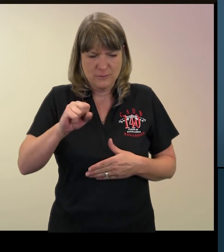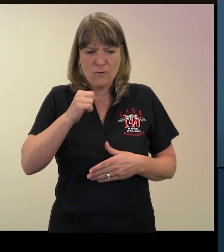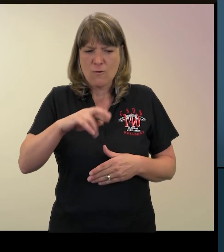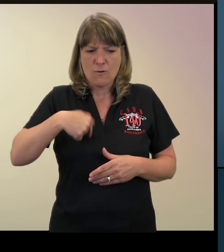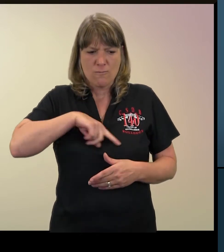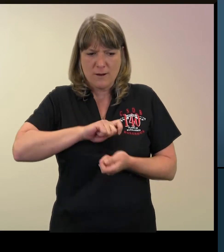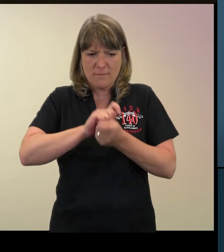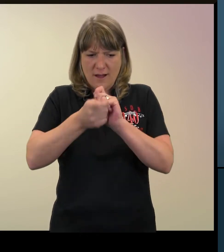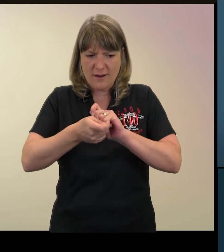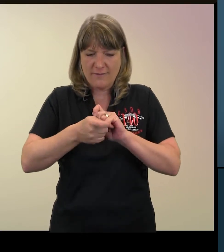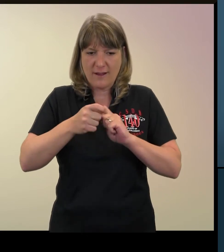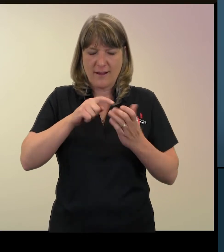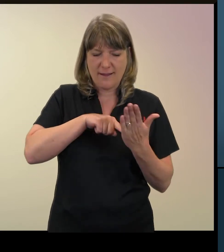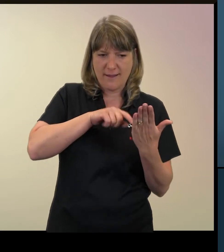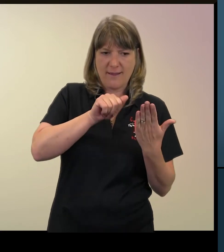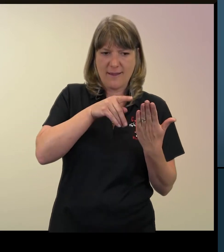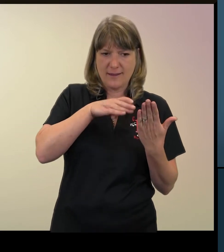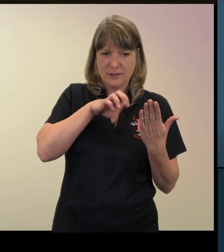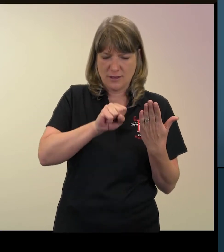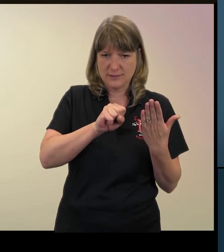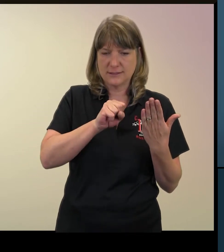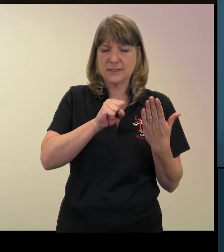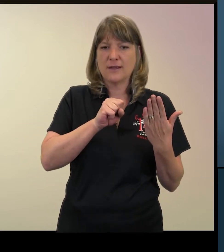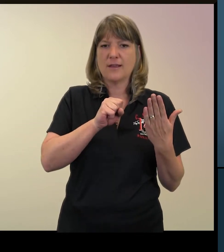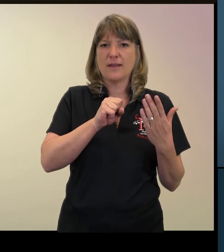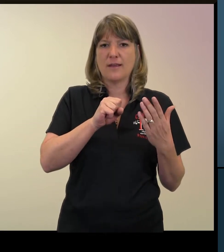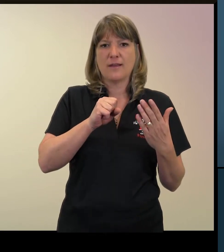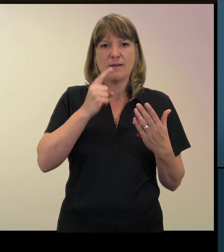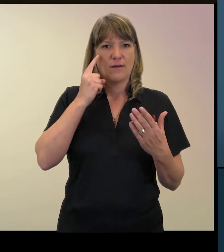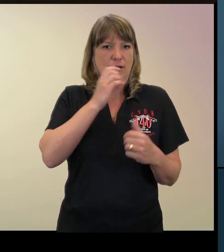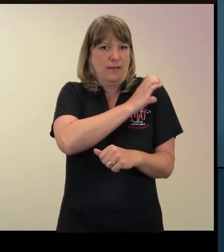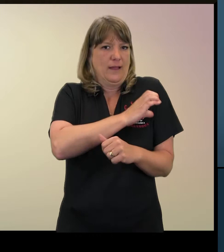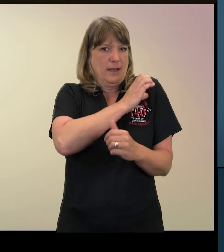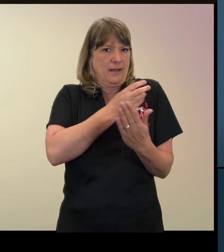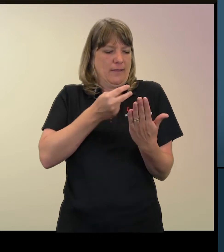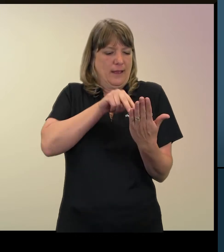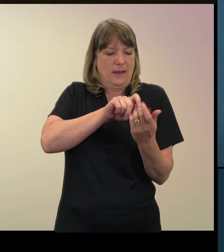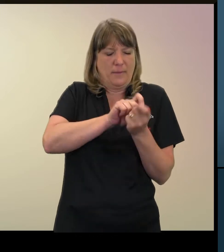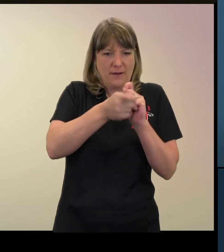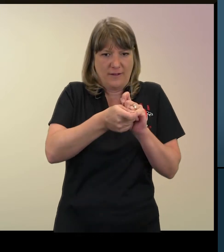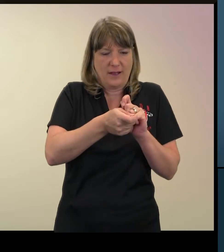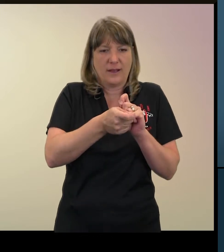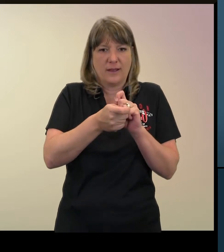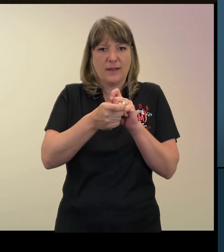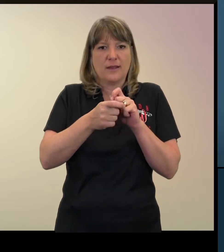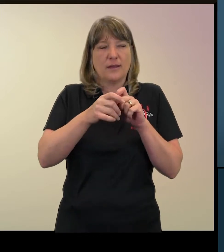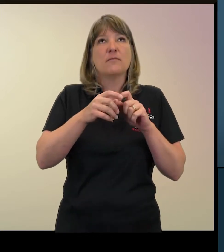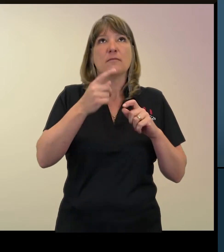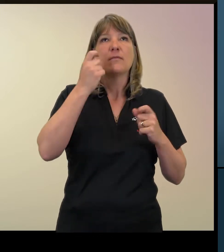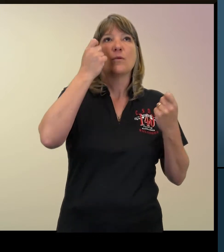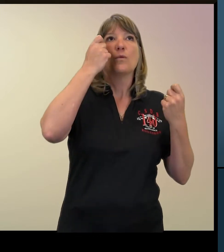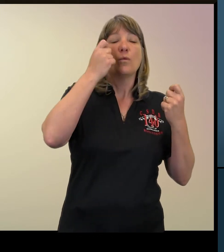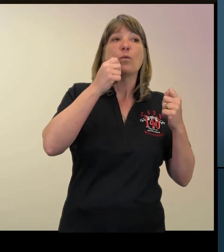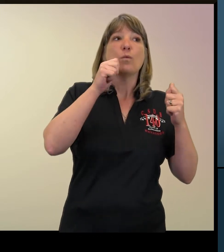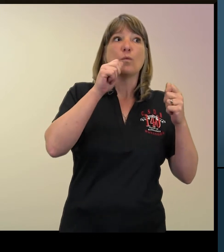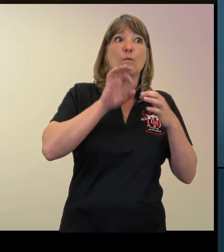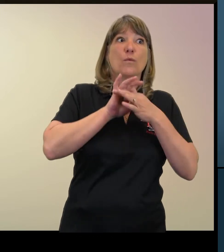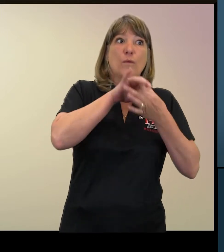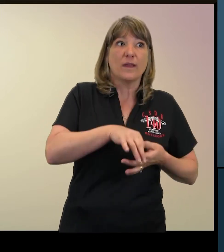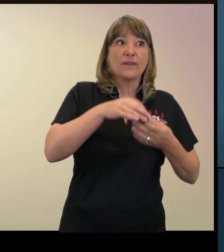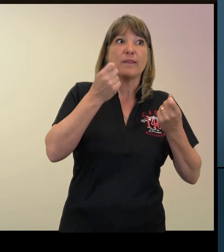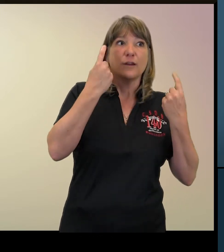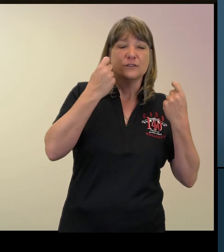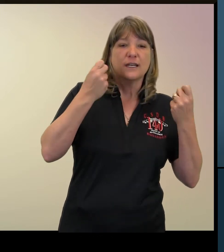guidelines or whether we modified the ADAS in a clinical manner, in a manner consistent with an